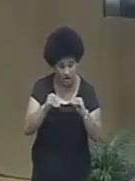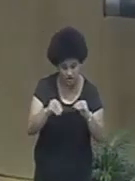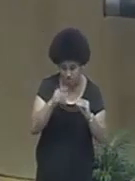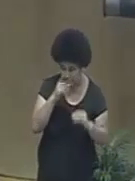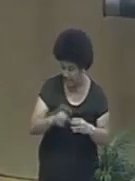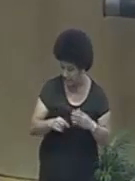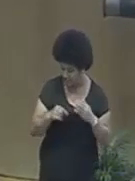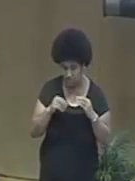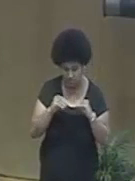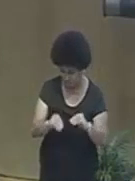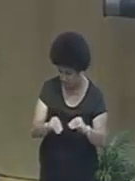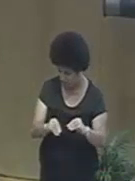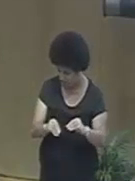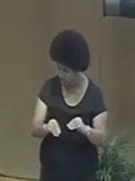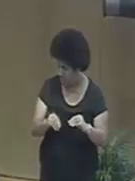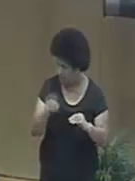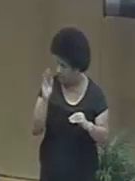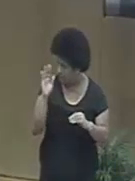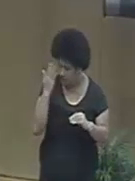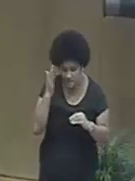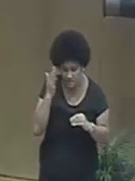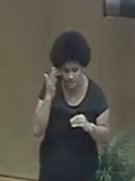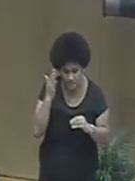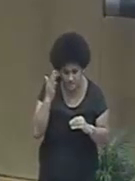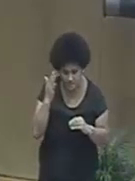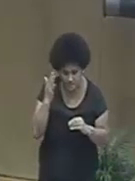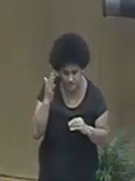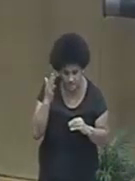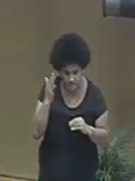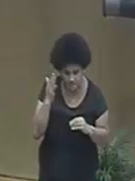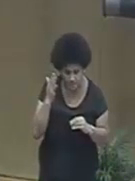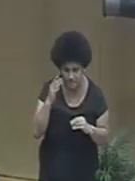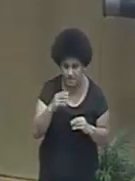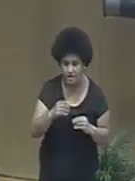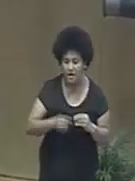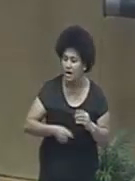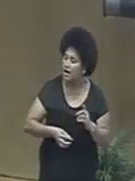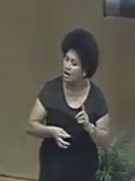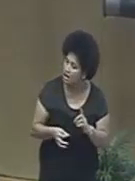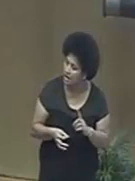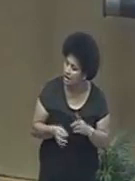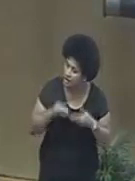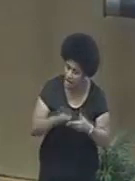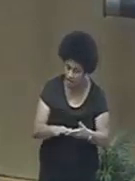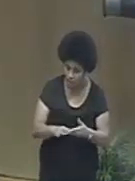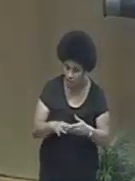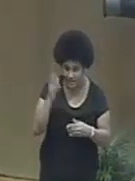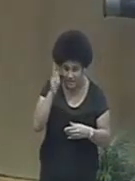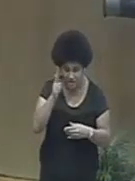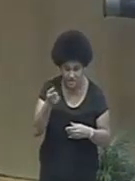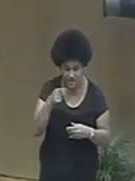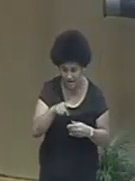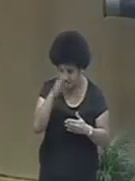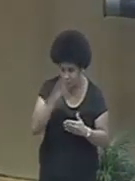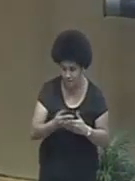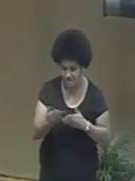potential. For Facebook, for instance, it promotes interaction between students and teachers. Here are some of the questions that students are asking.